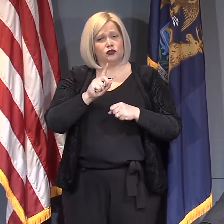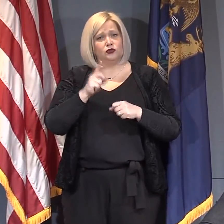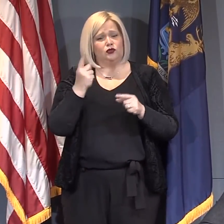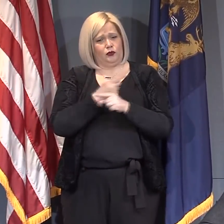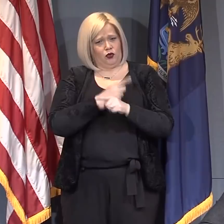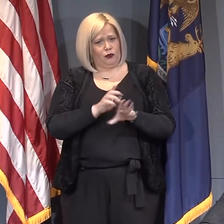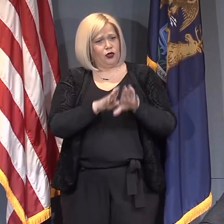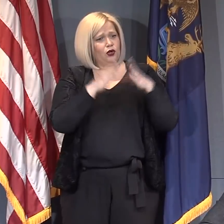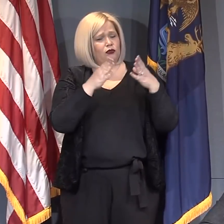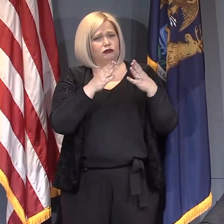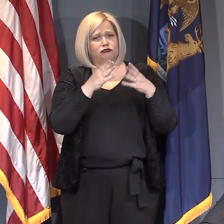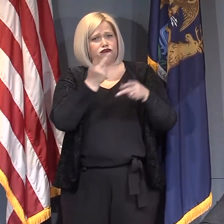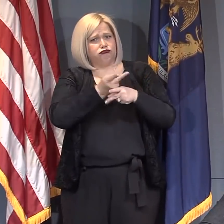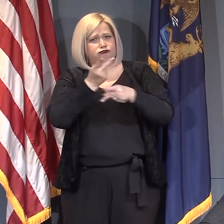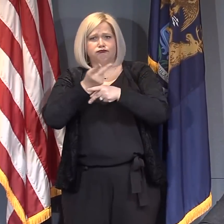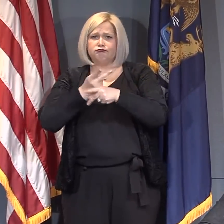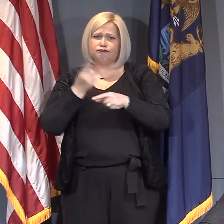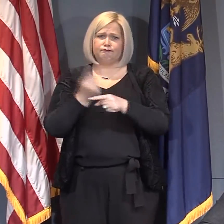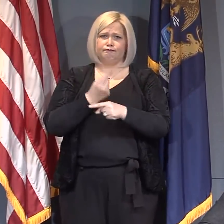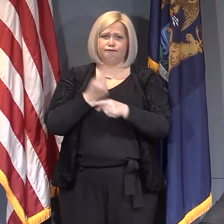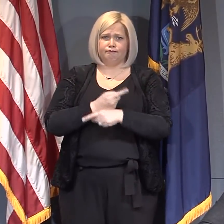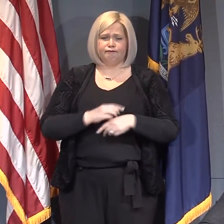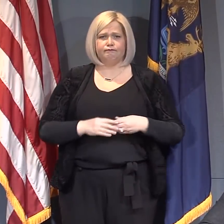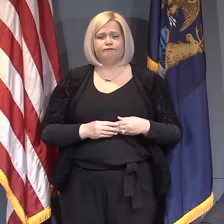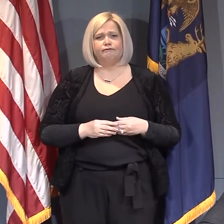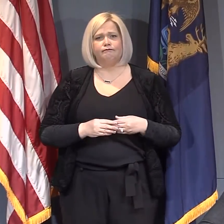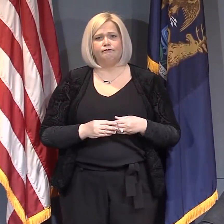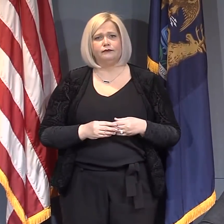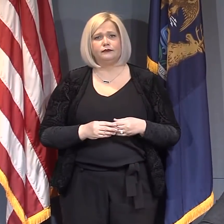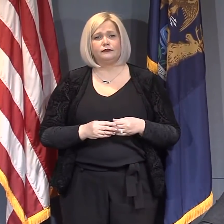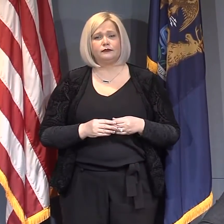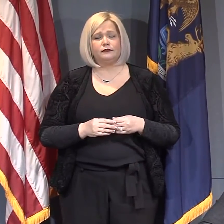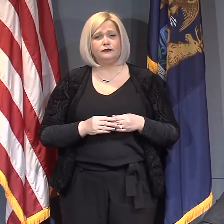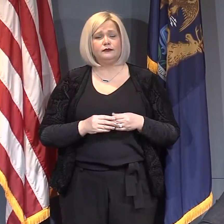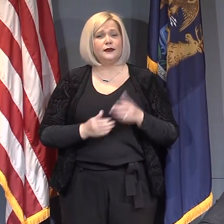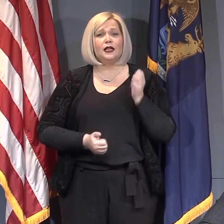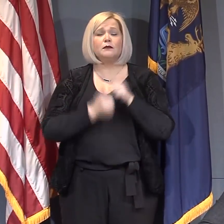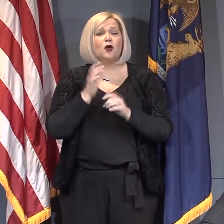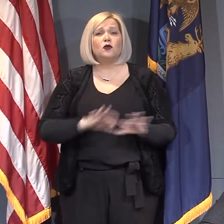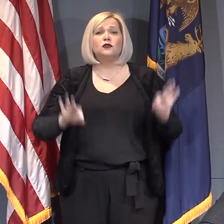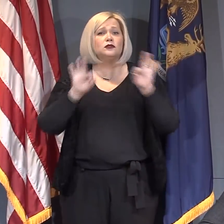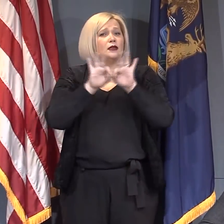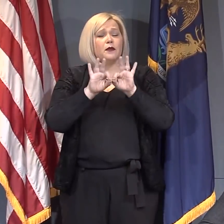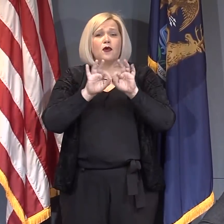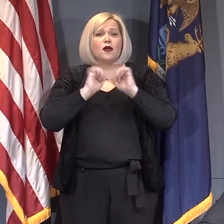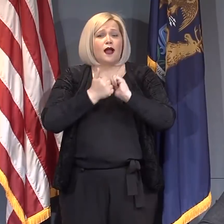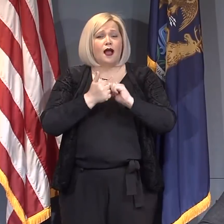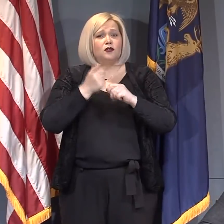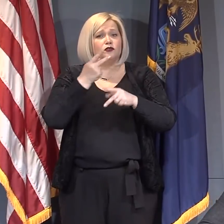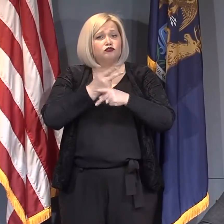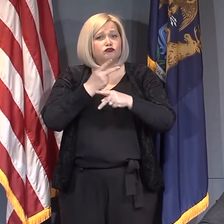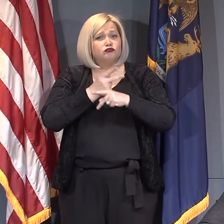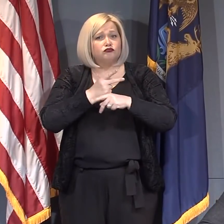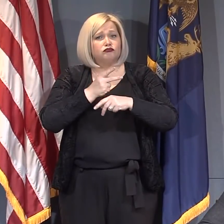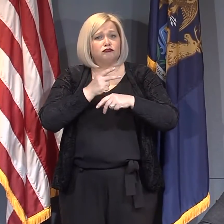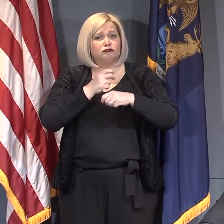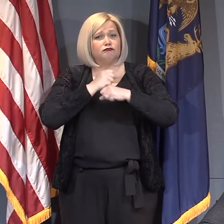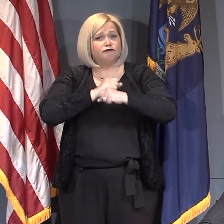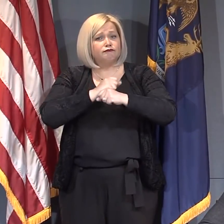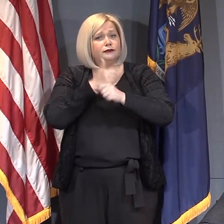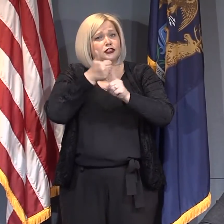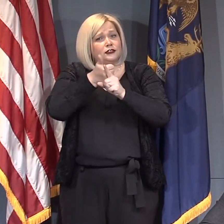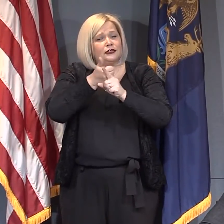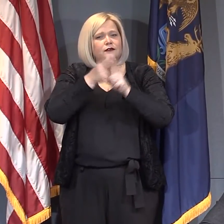appropriately responding. Social distancing remains the single most important thing we can do to prevent this disease